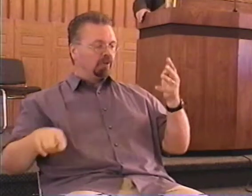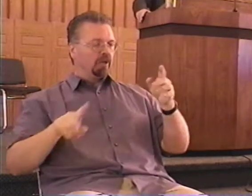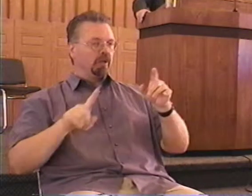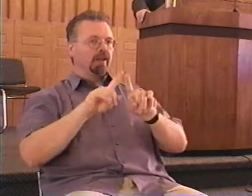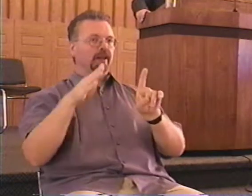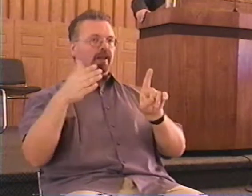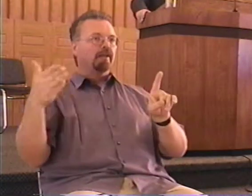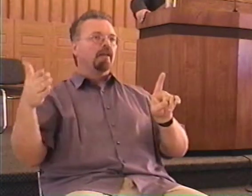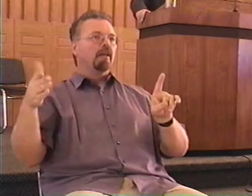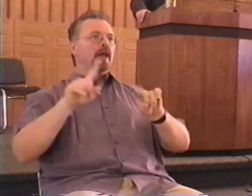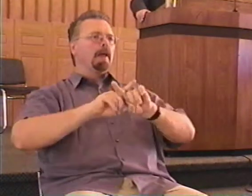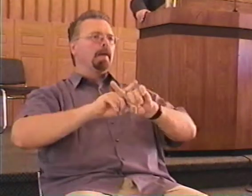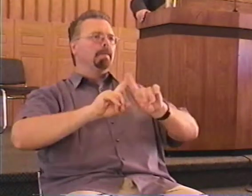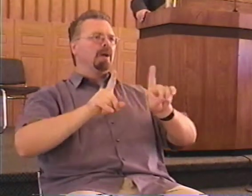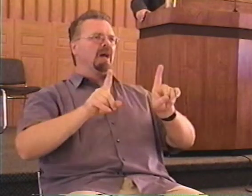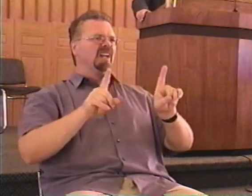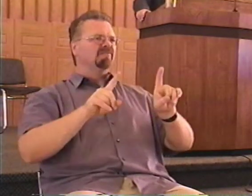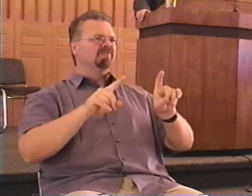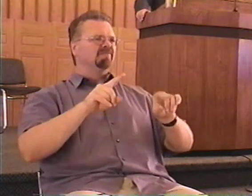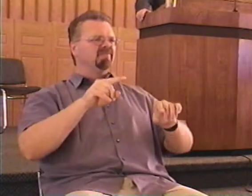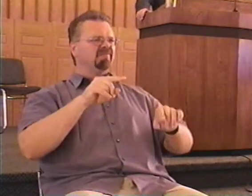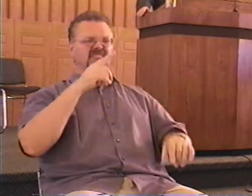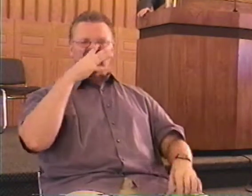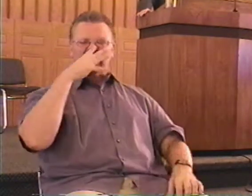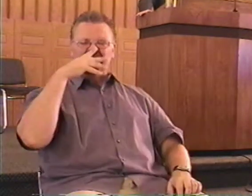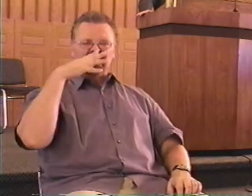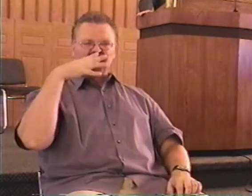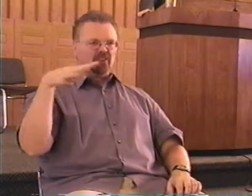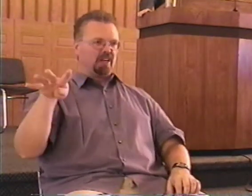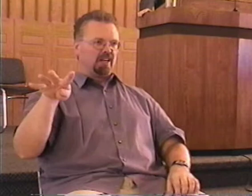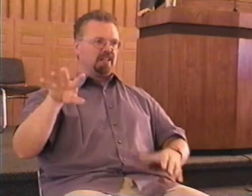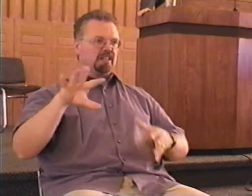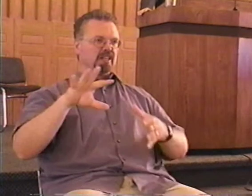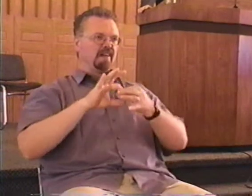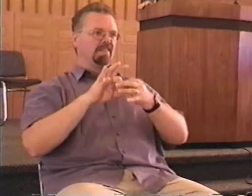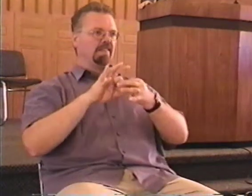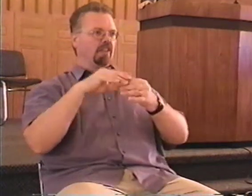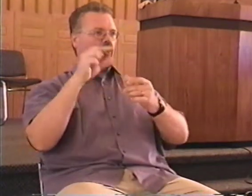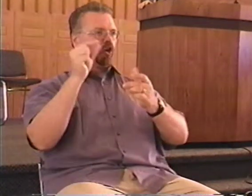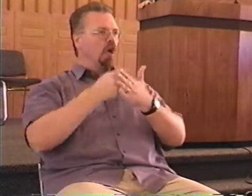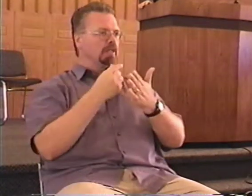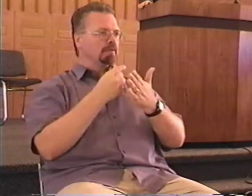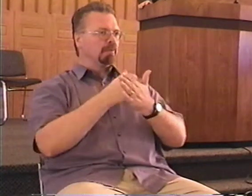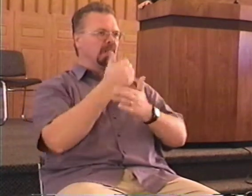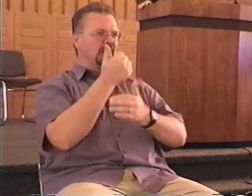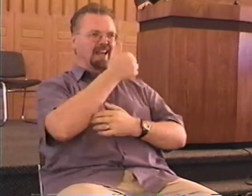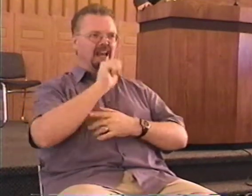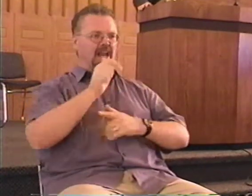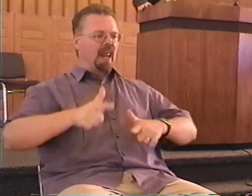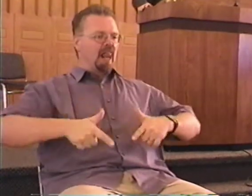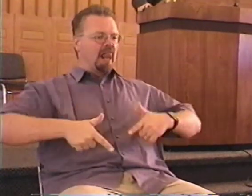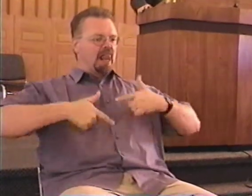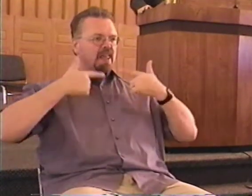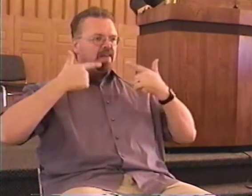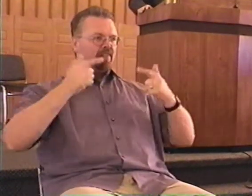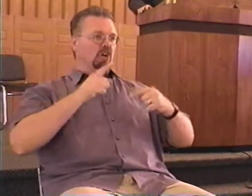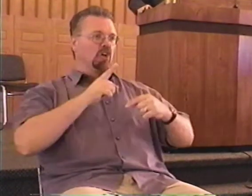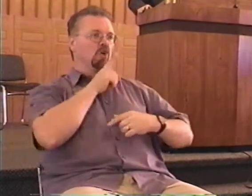and yet ignorance of the gospel in any living and